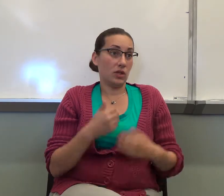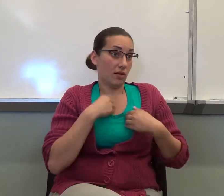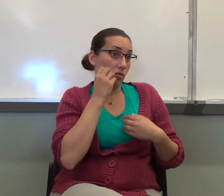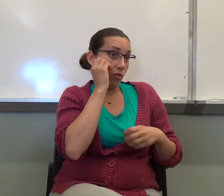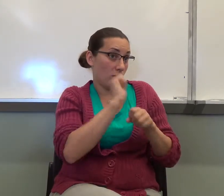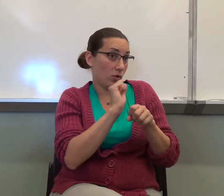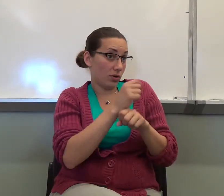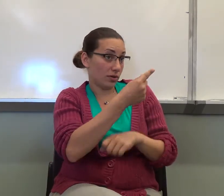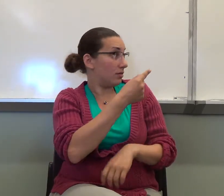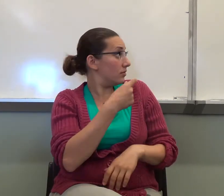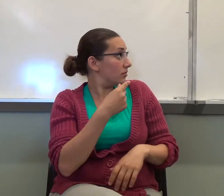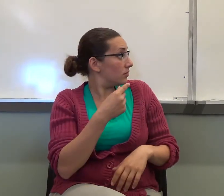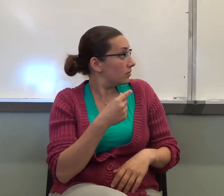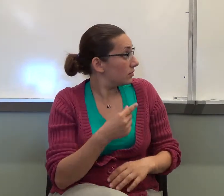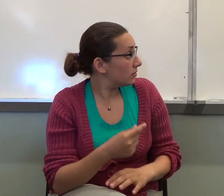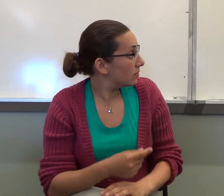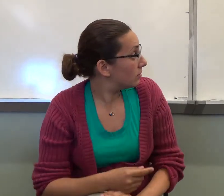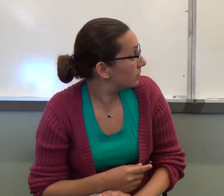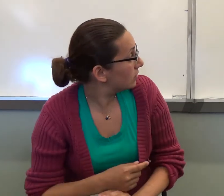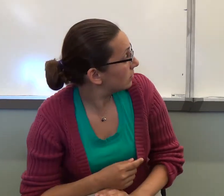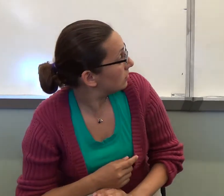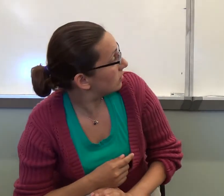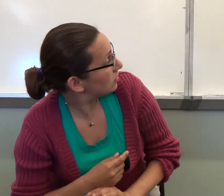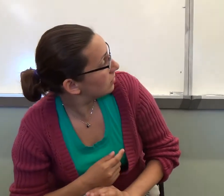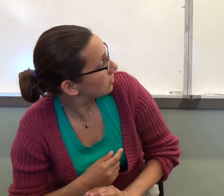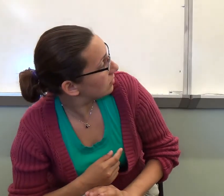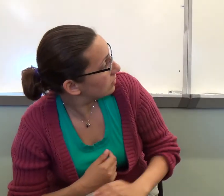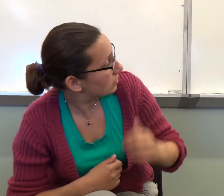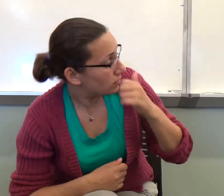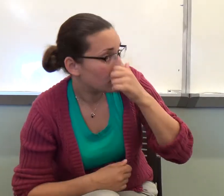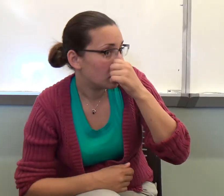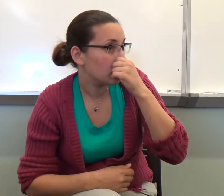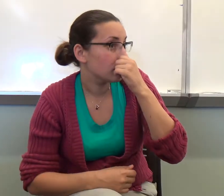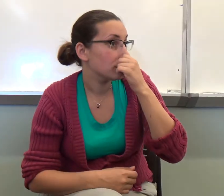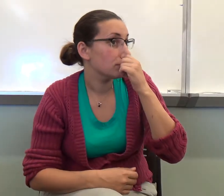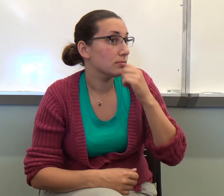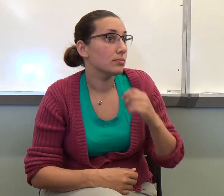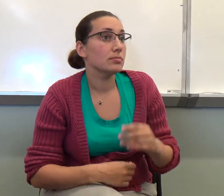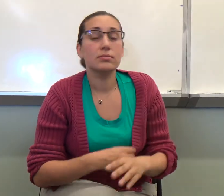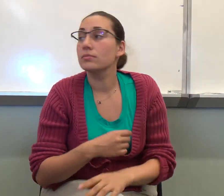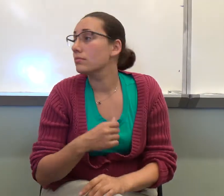Yeah, very good. Bless you.